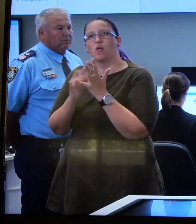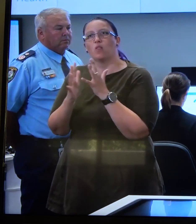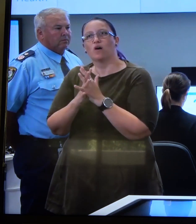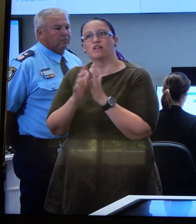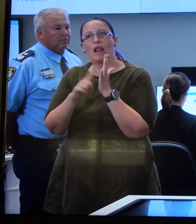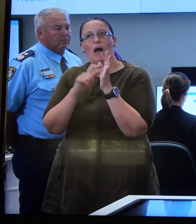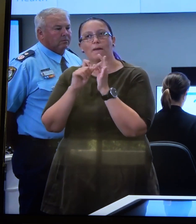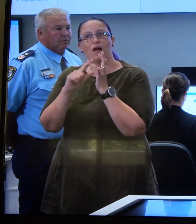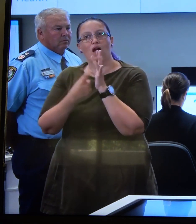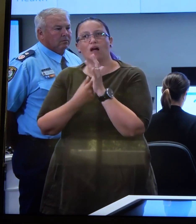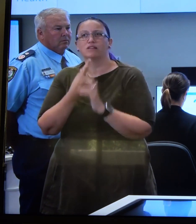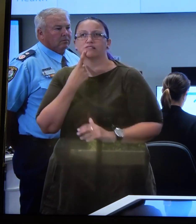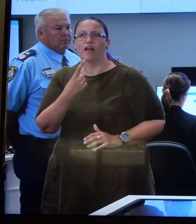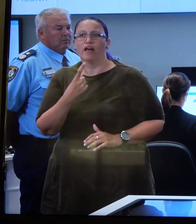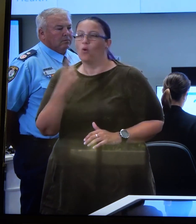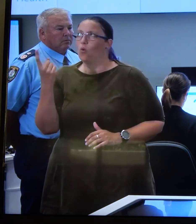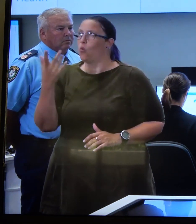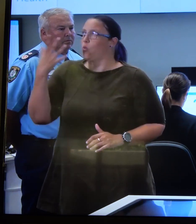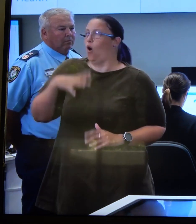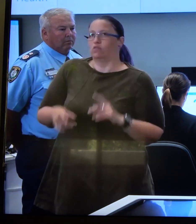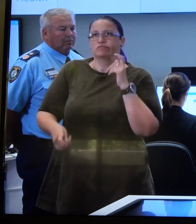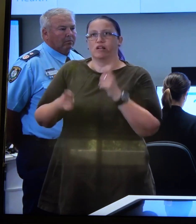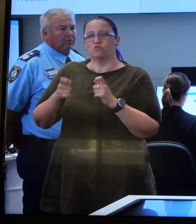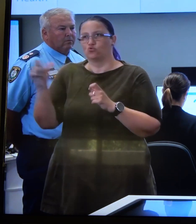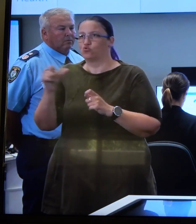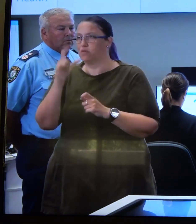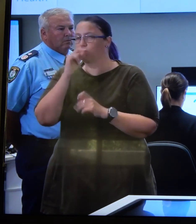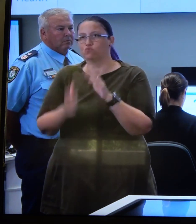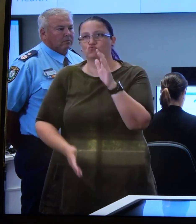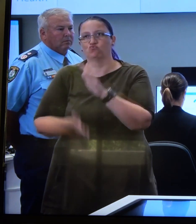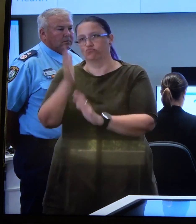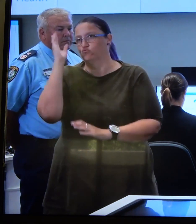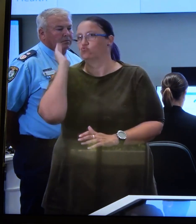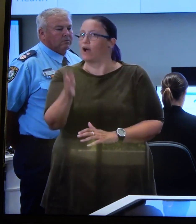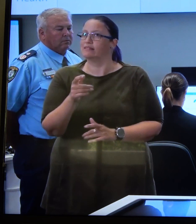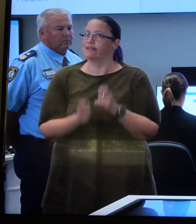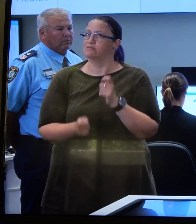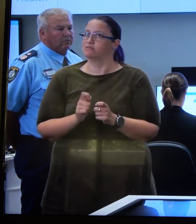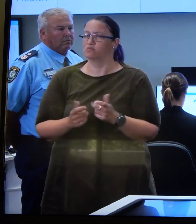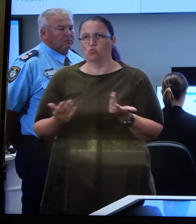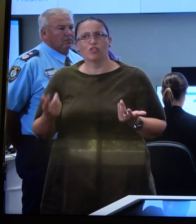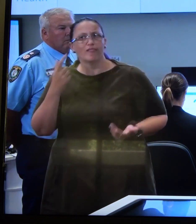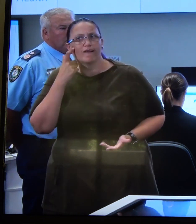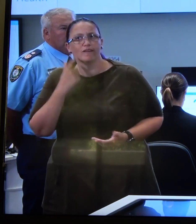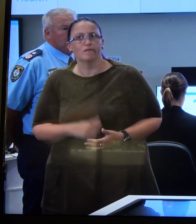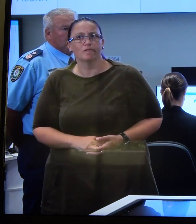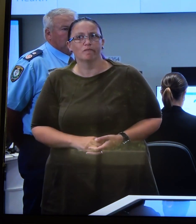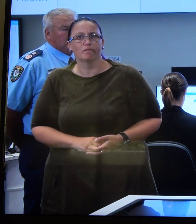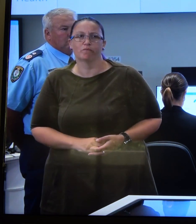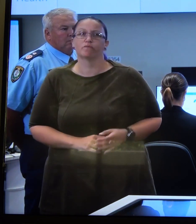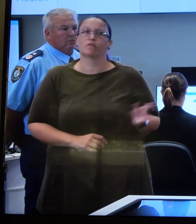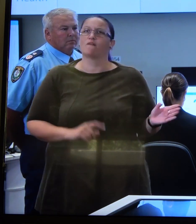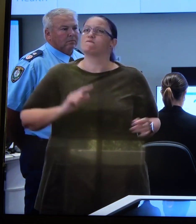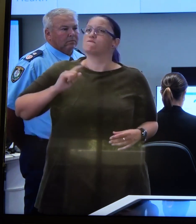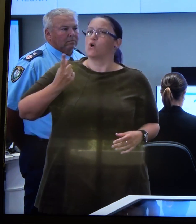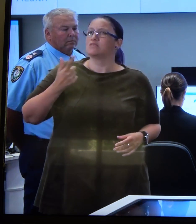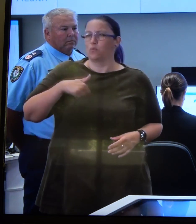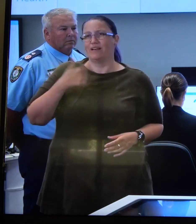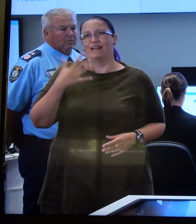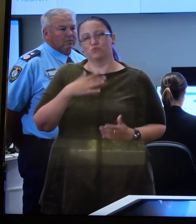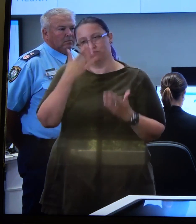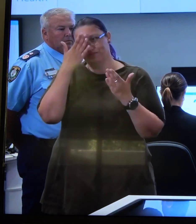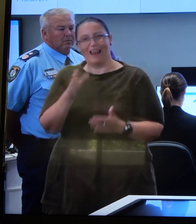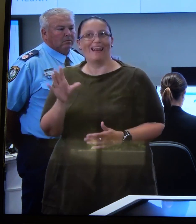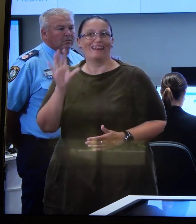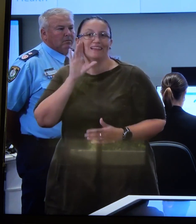This is a time when we have to firstly come together, but secondly, take the advice of our health experts. I don't know